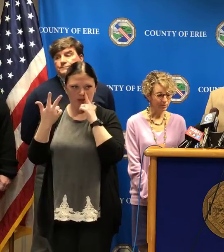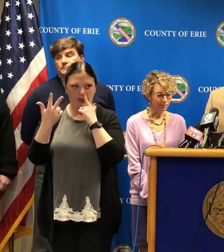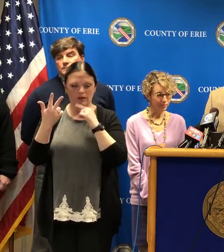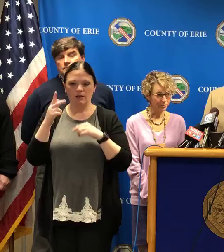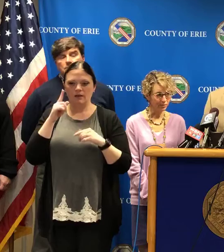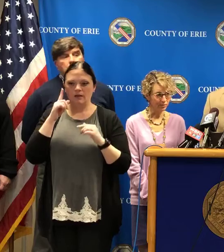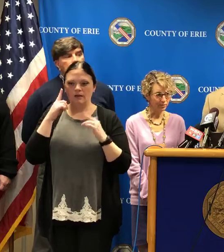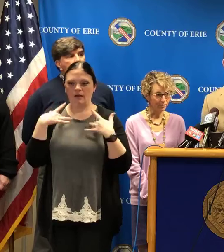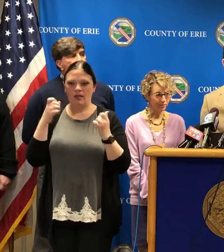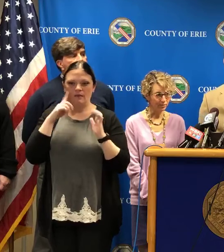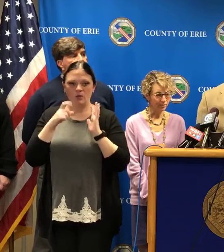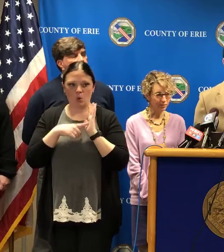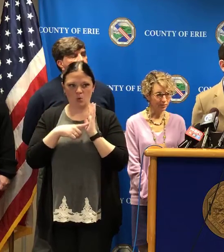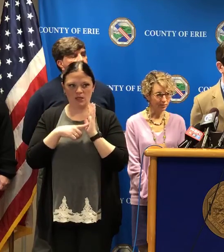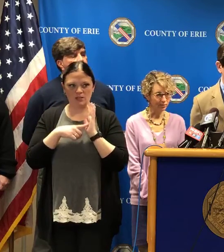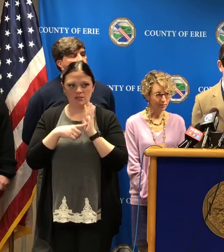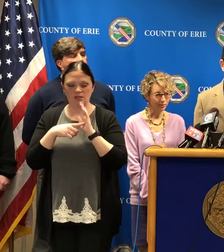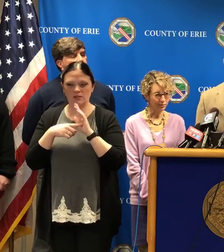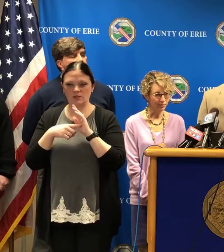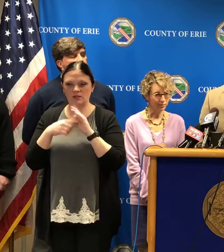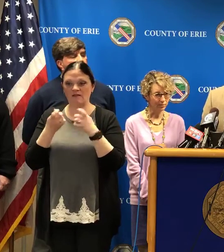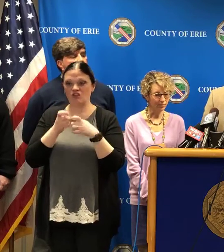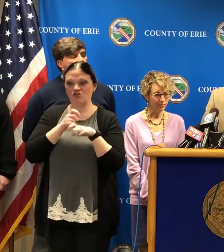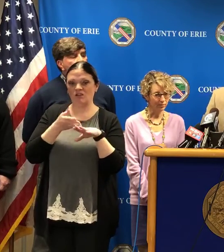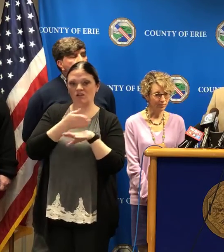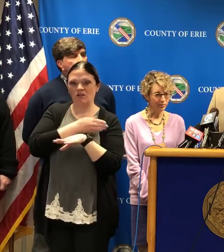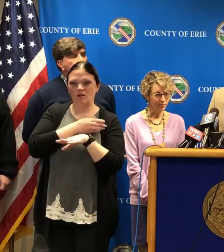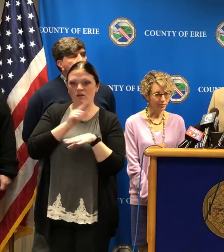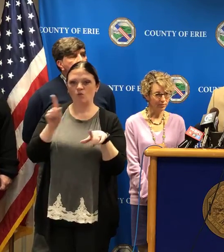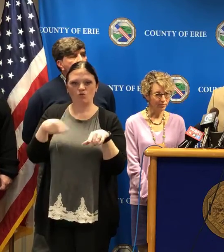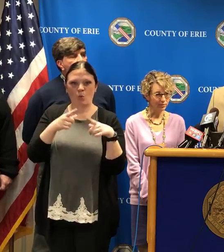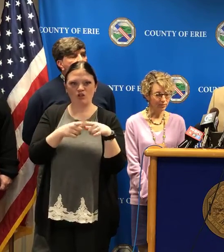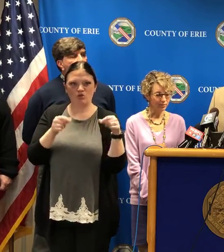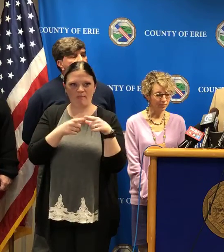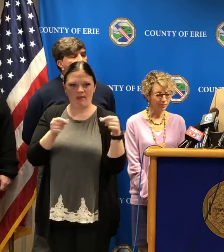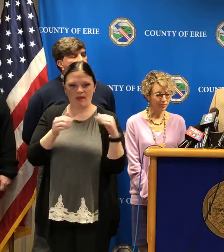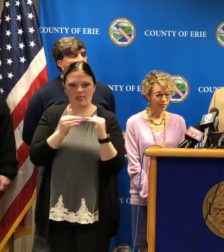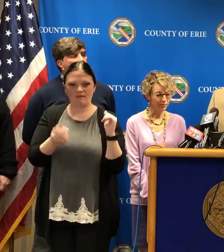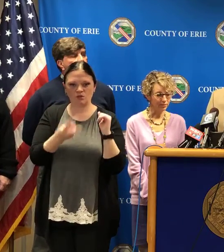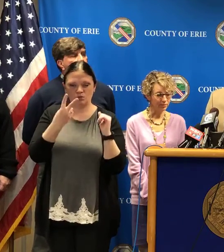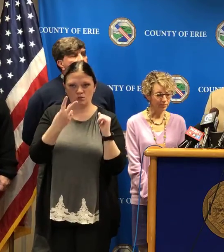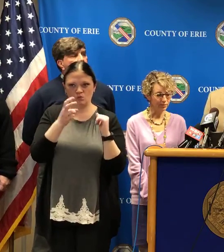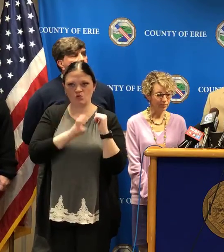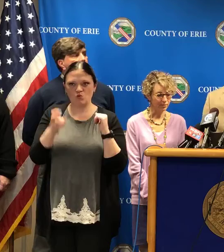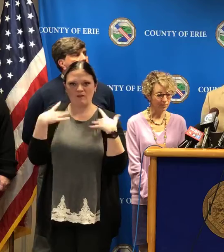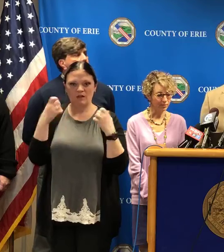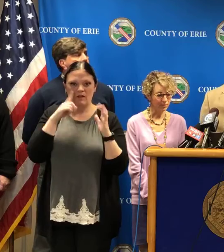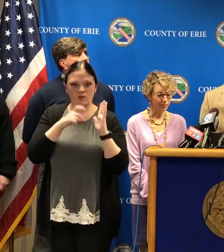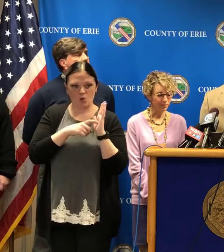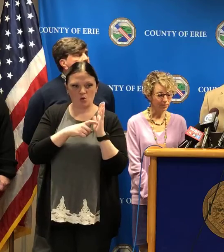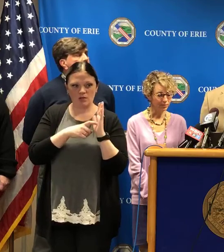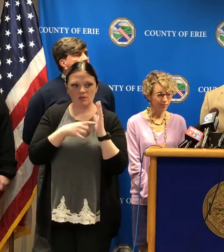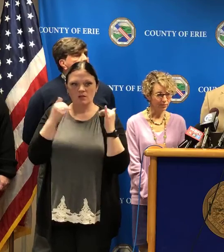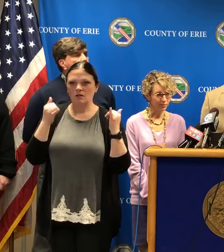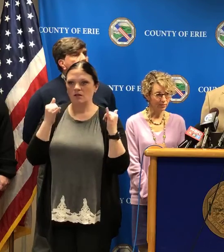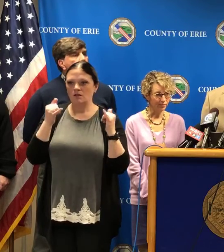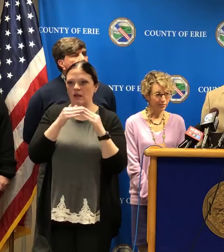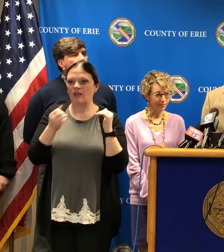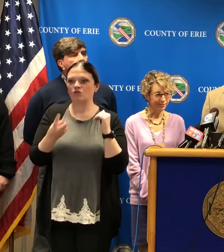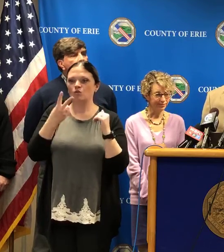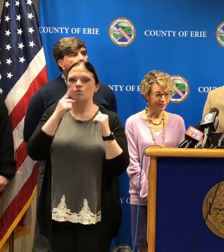health notice. The change beforehand, it was previously just Japan, was a level 2 travel health notice. Now level 2 is for the whole